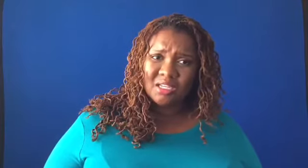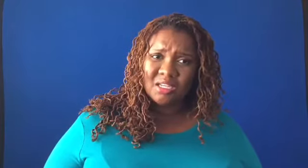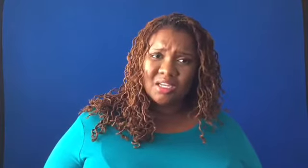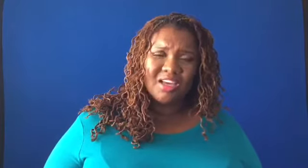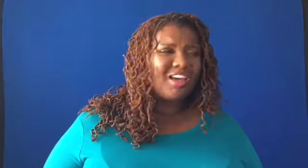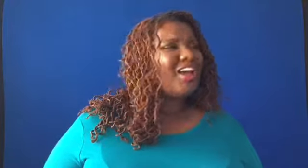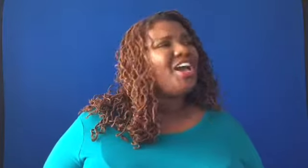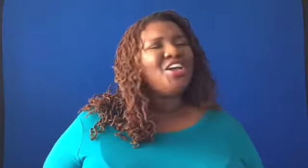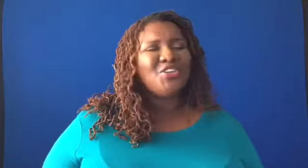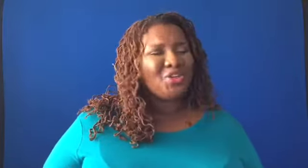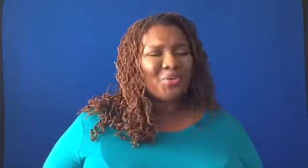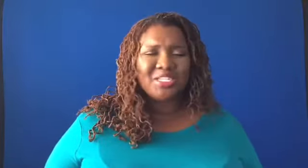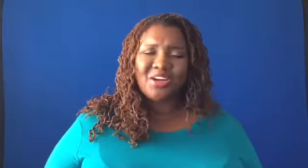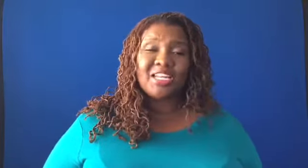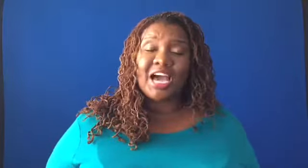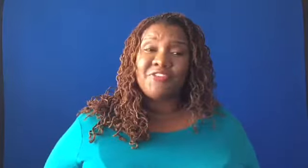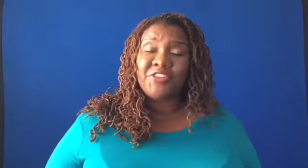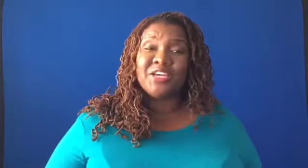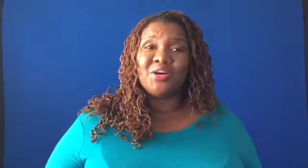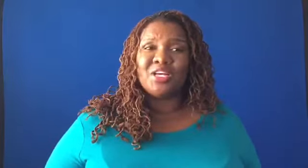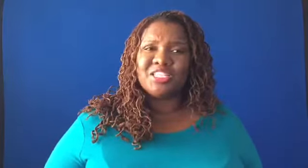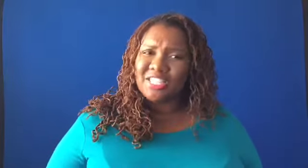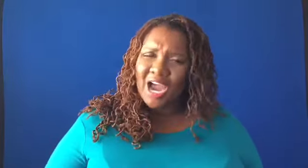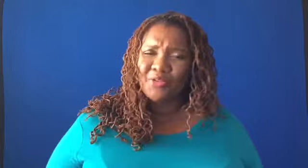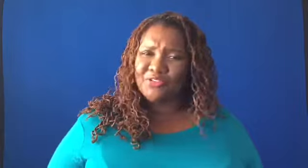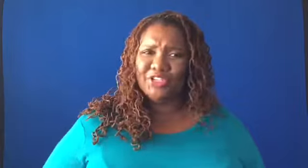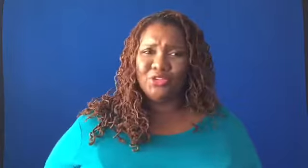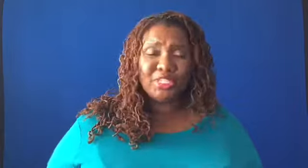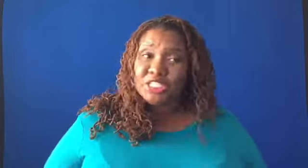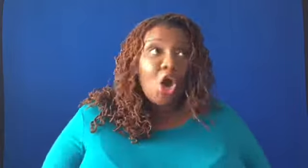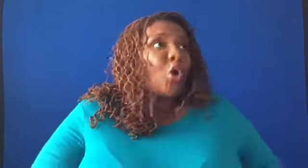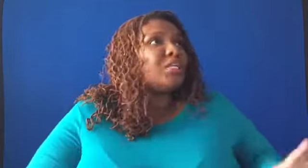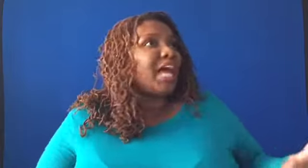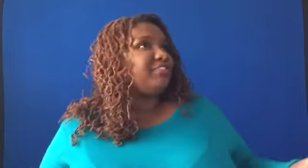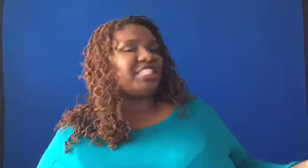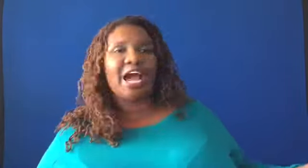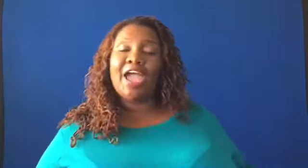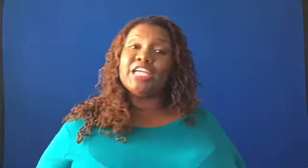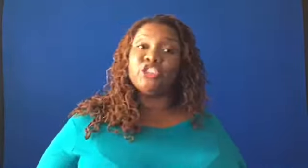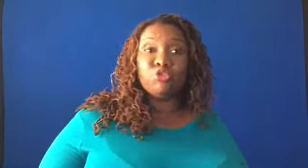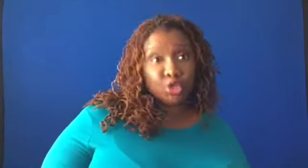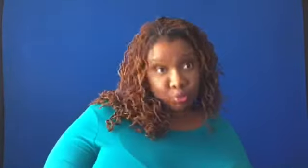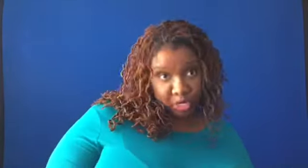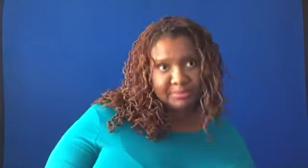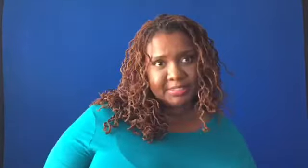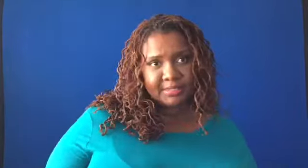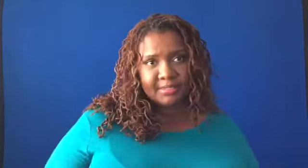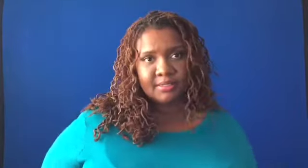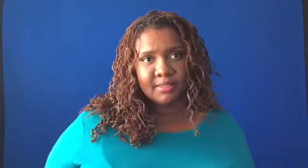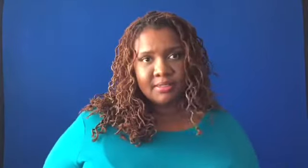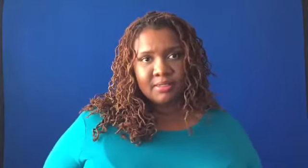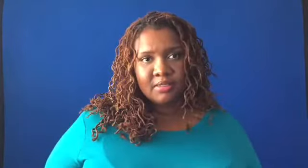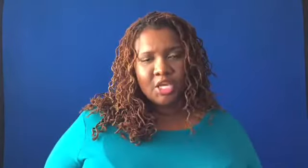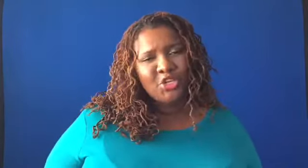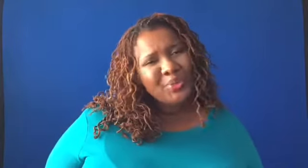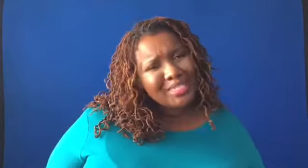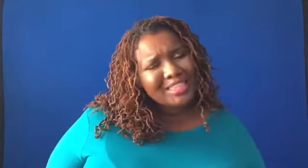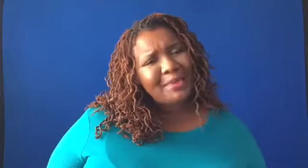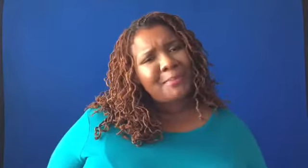out, Leah. You know what, Dawn? I feel sorry for you. This whole lifestyle has you corrupted. You really think money